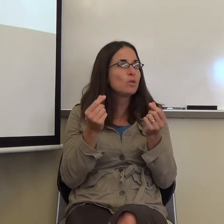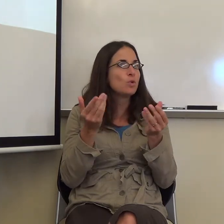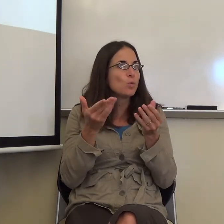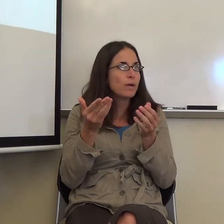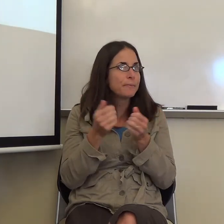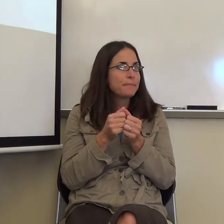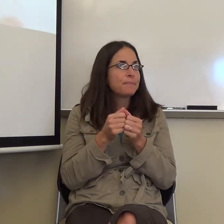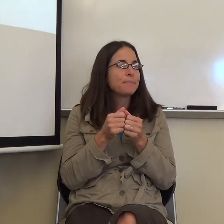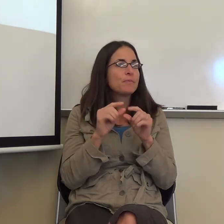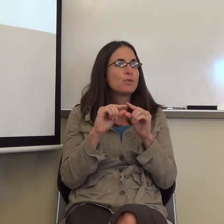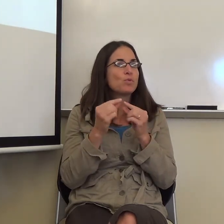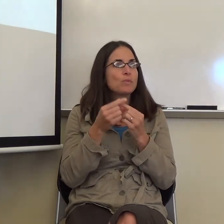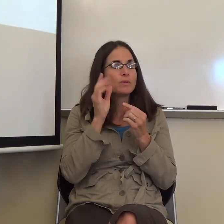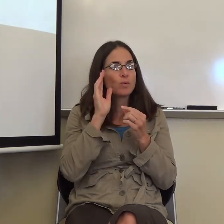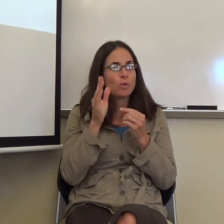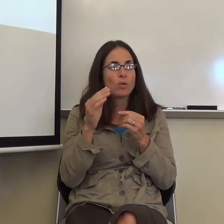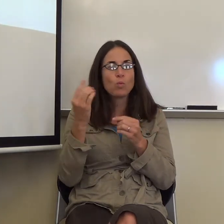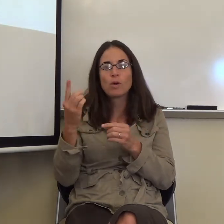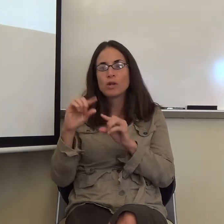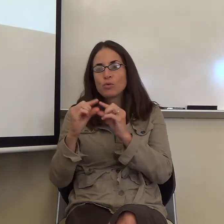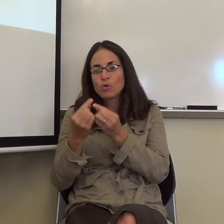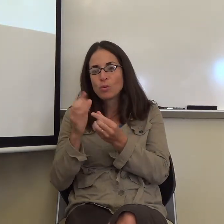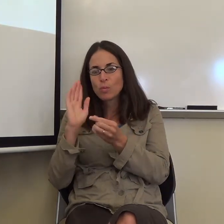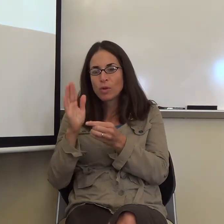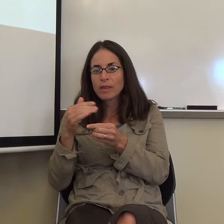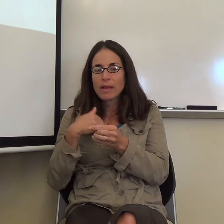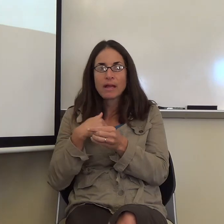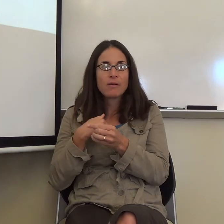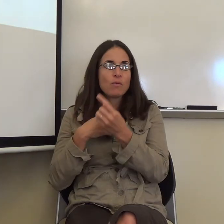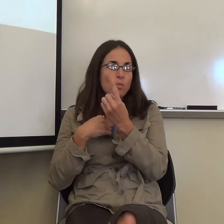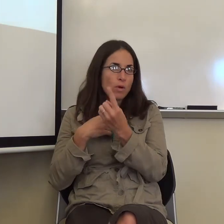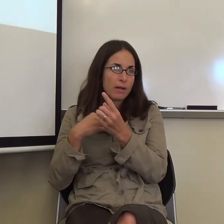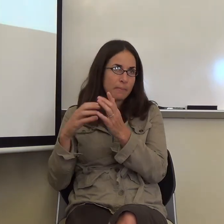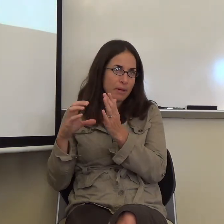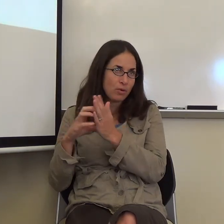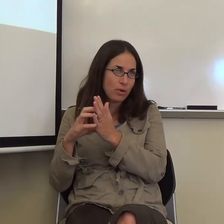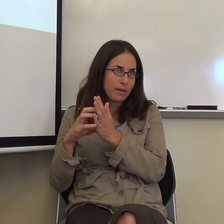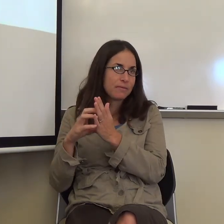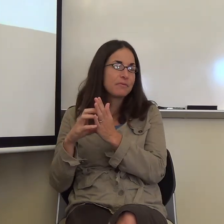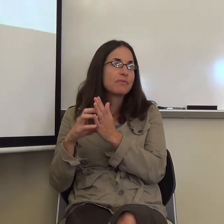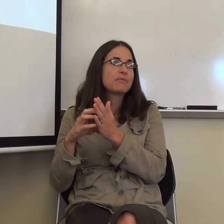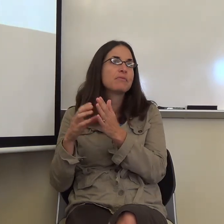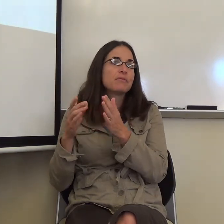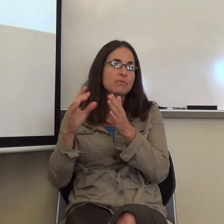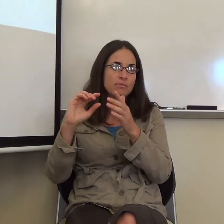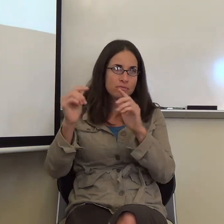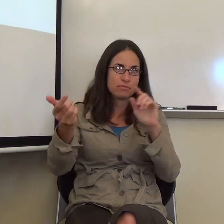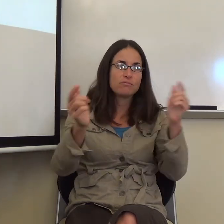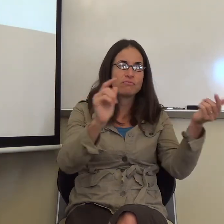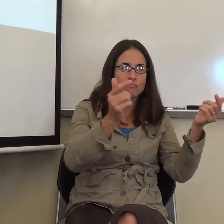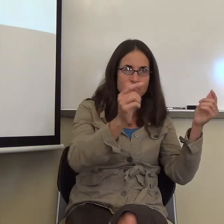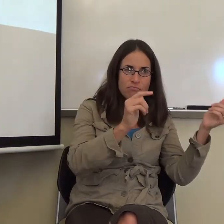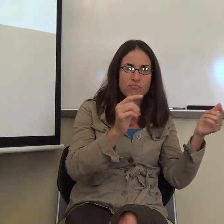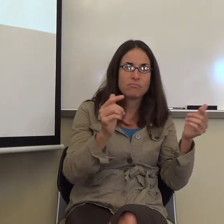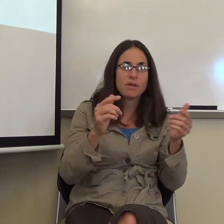do, one group is going to be assigned one of the remaining paragraphs. The group is going to come to